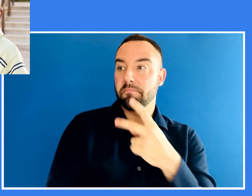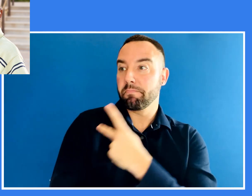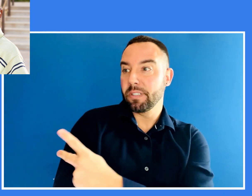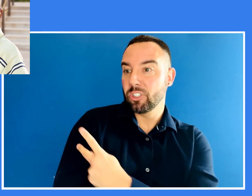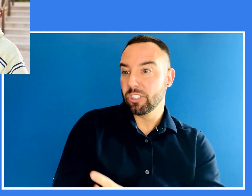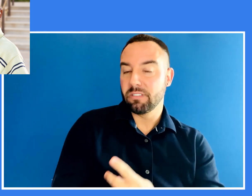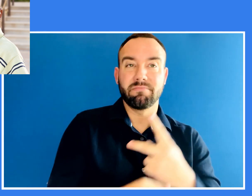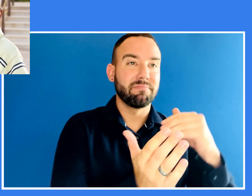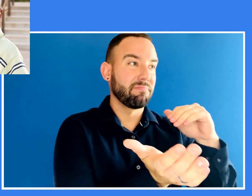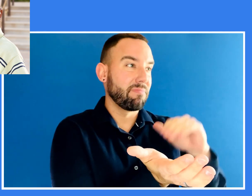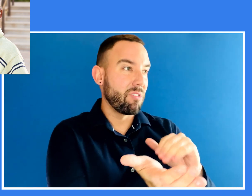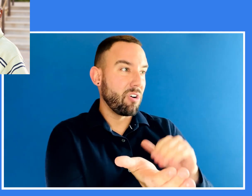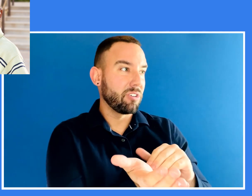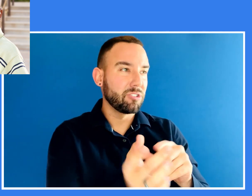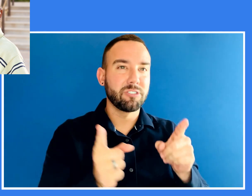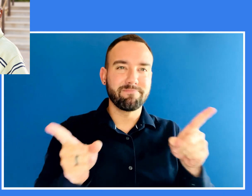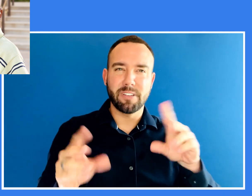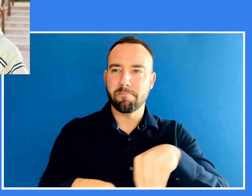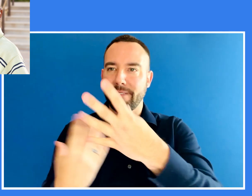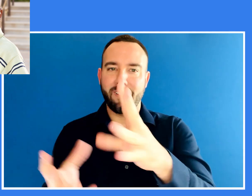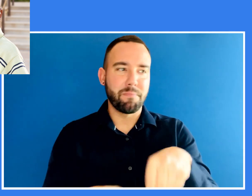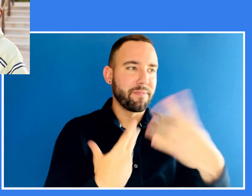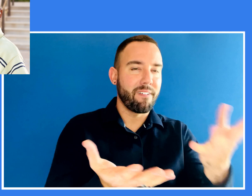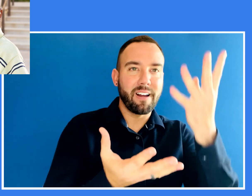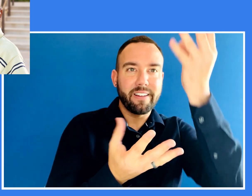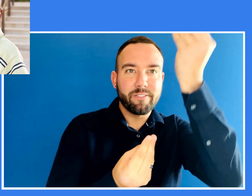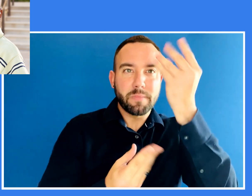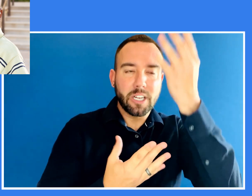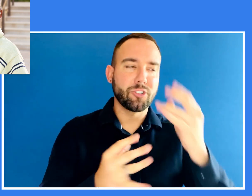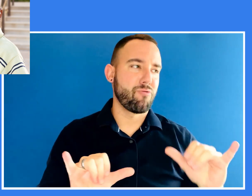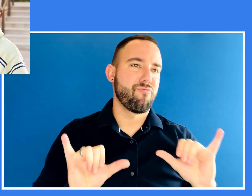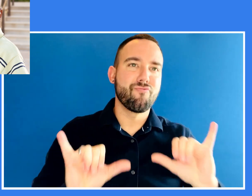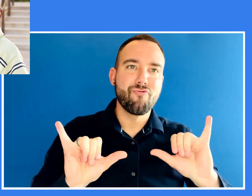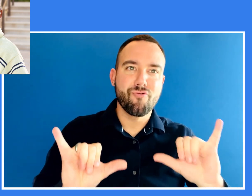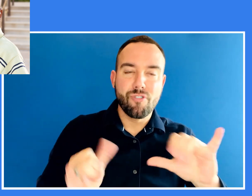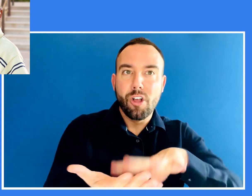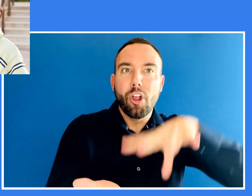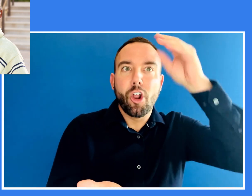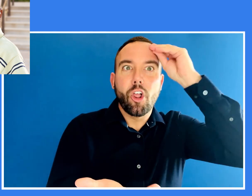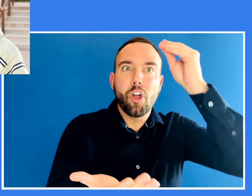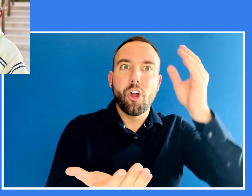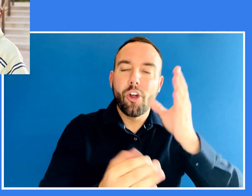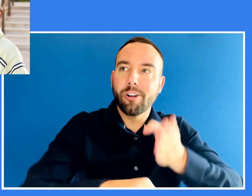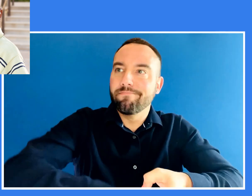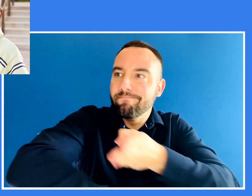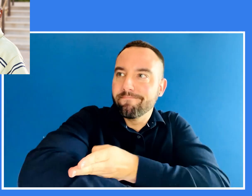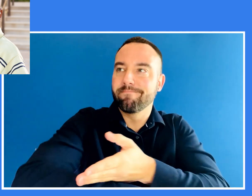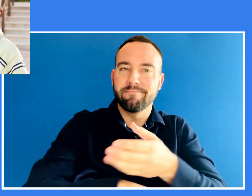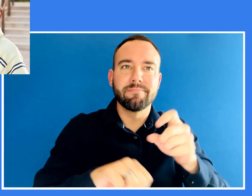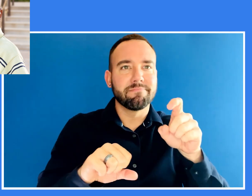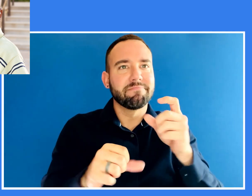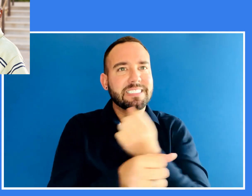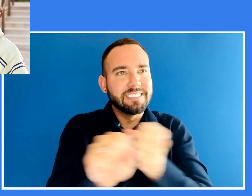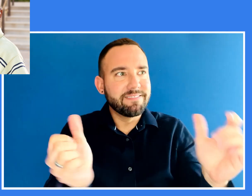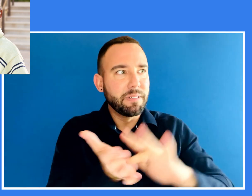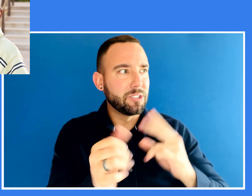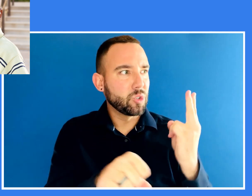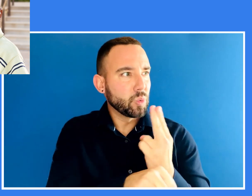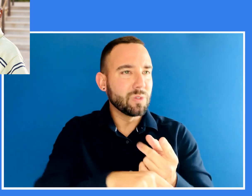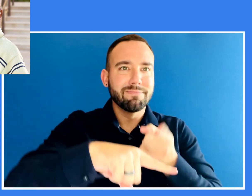resources to improve understanding of the importance of TCD screening and the benefits and safety of hydroxyurea.